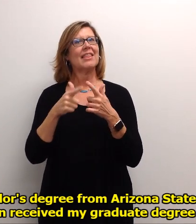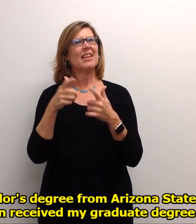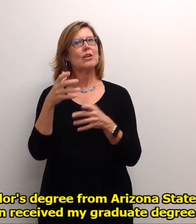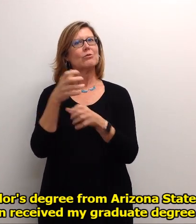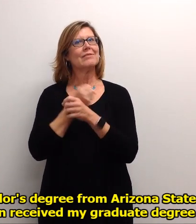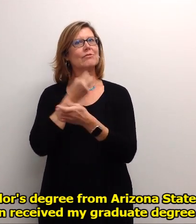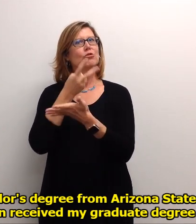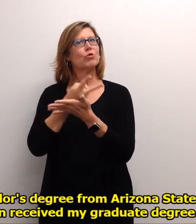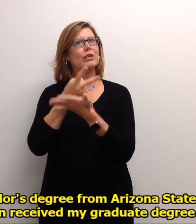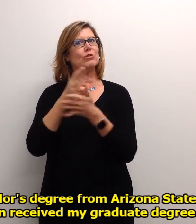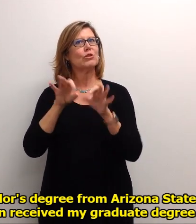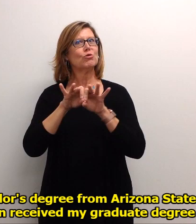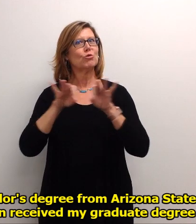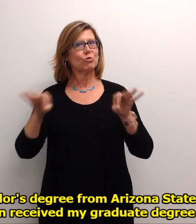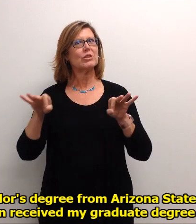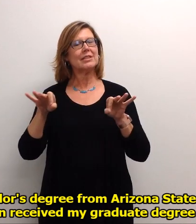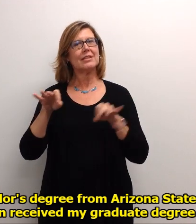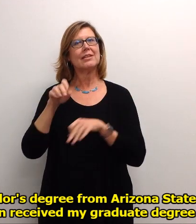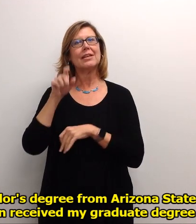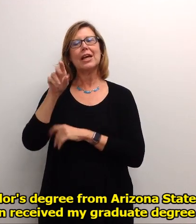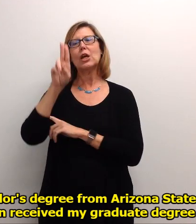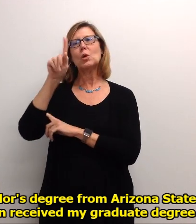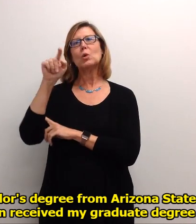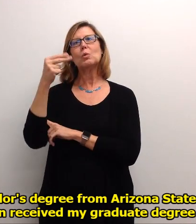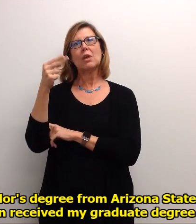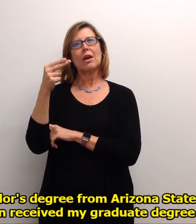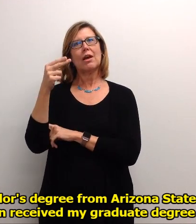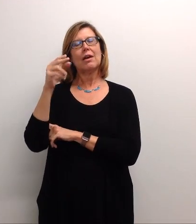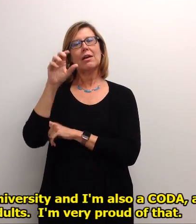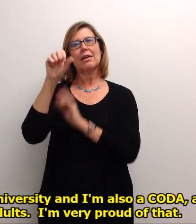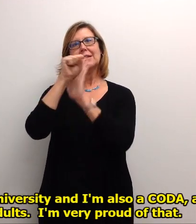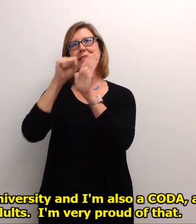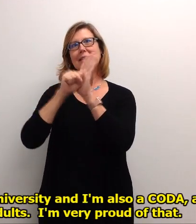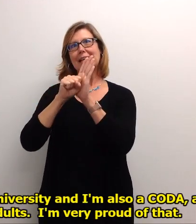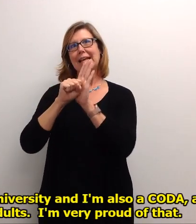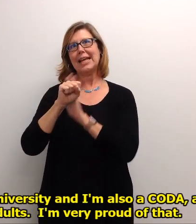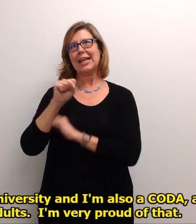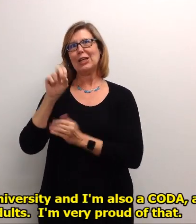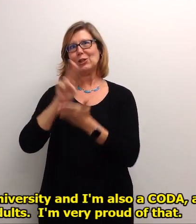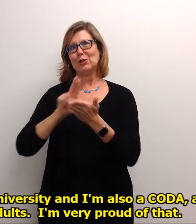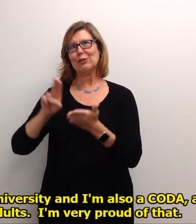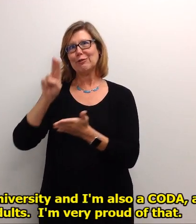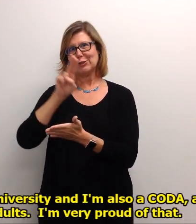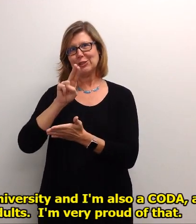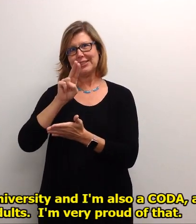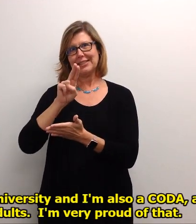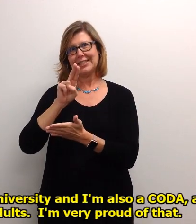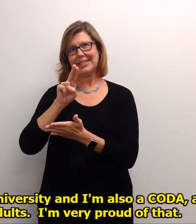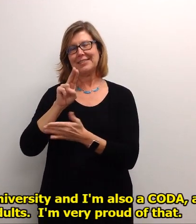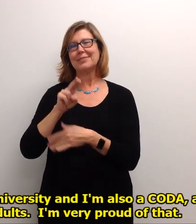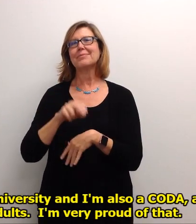and I then received my graduate degree from Utah State University.